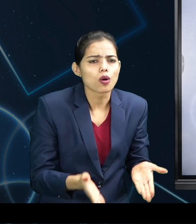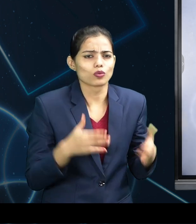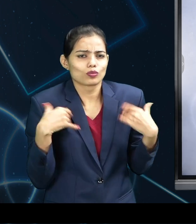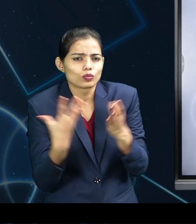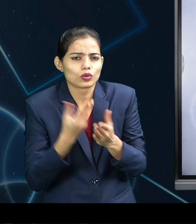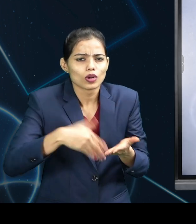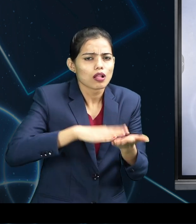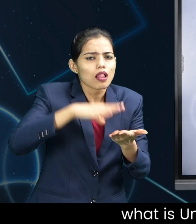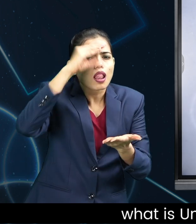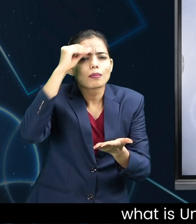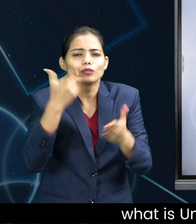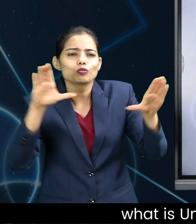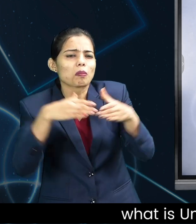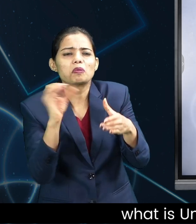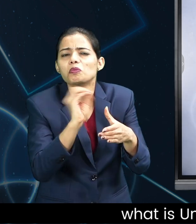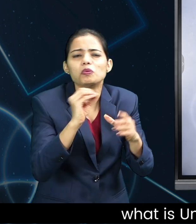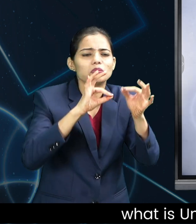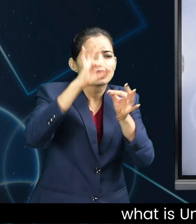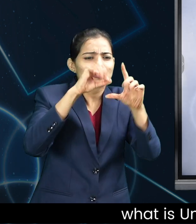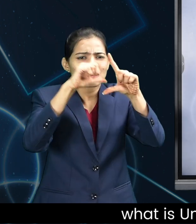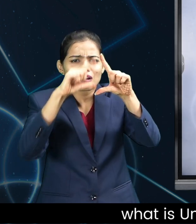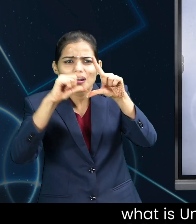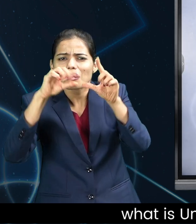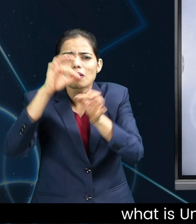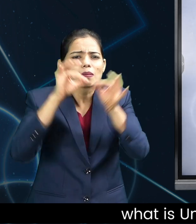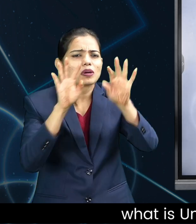Now, we will learn what is ungrouped frequency distribution table.